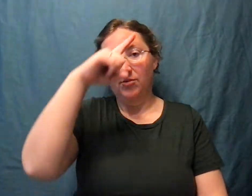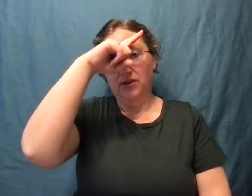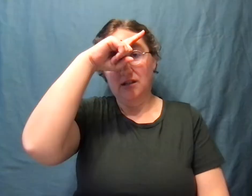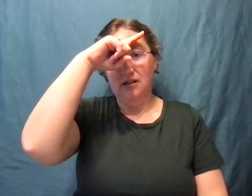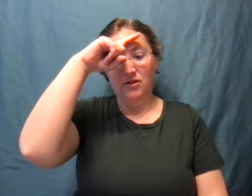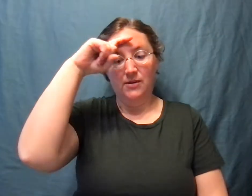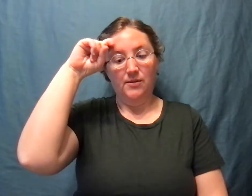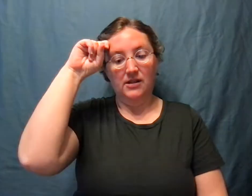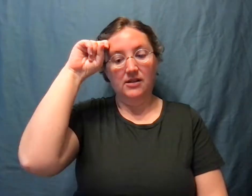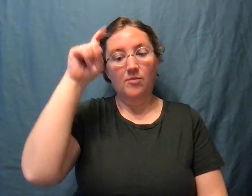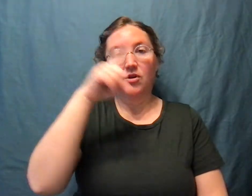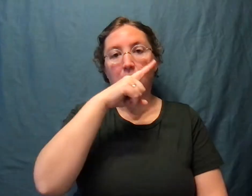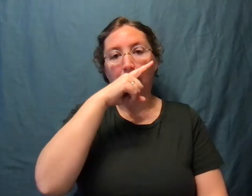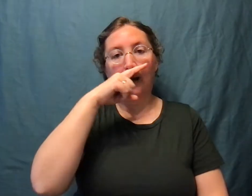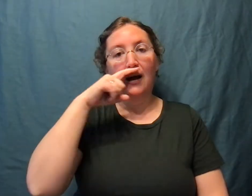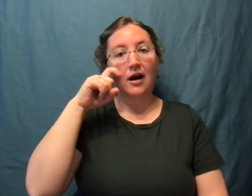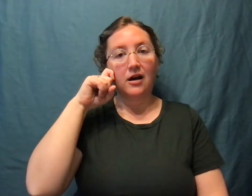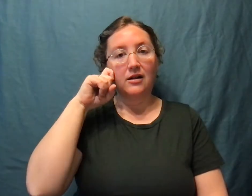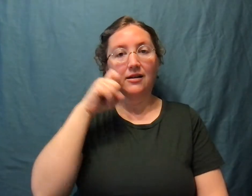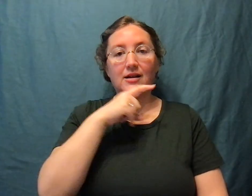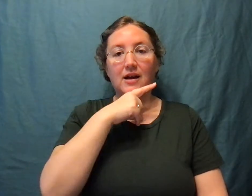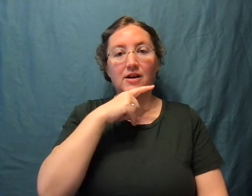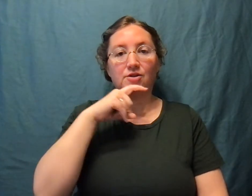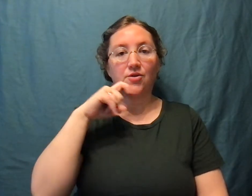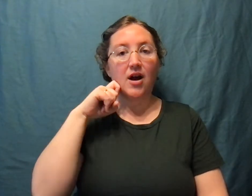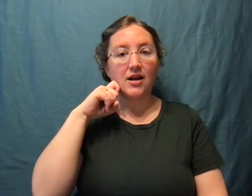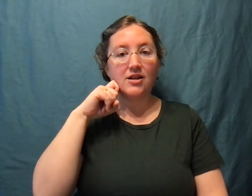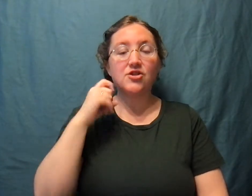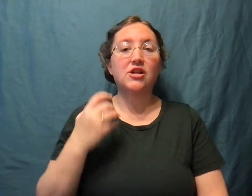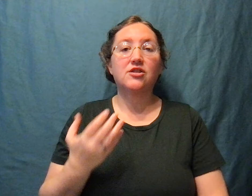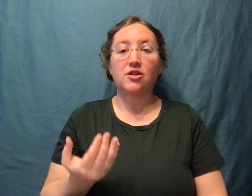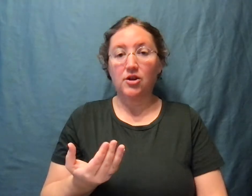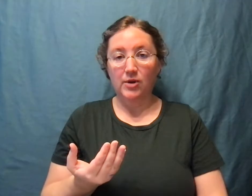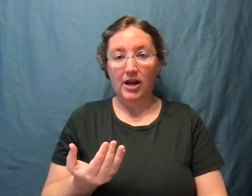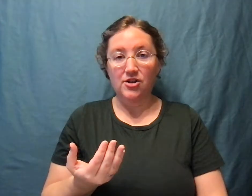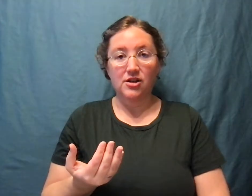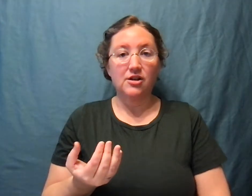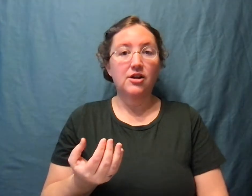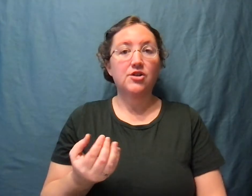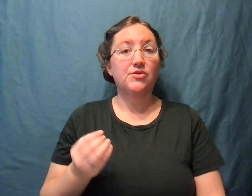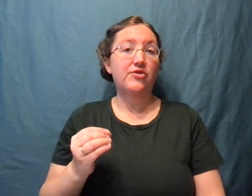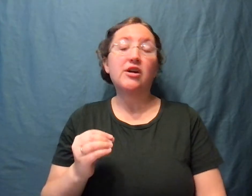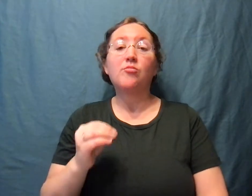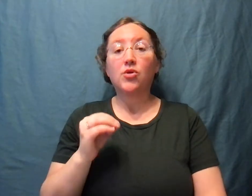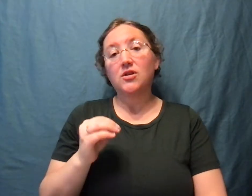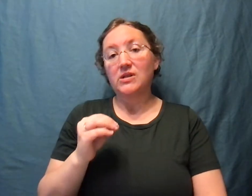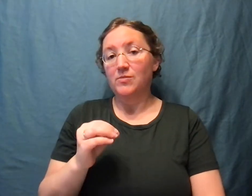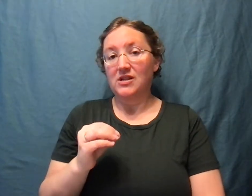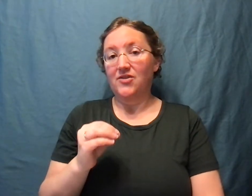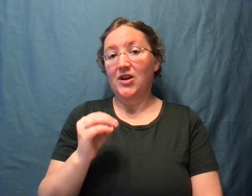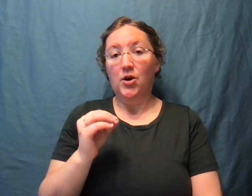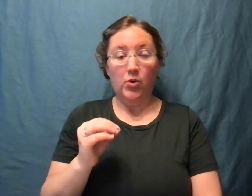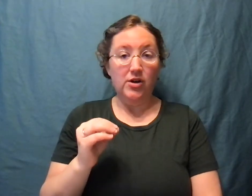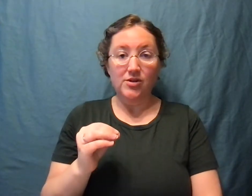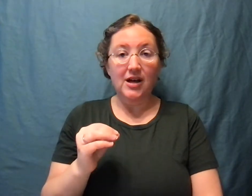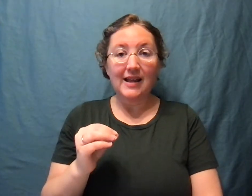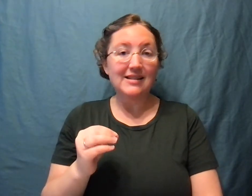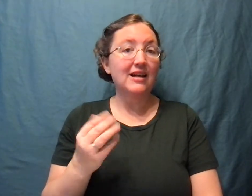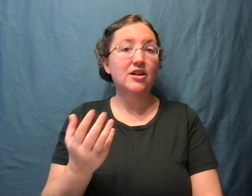is the difference between summer, ugly, and dry is just the location. So it's very important to be specific on where you sign that sign so you